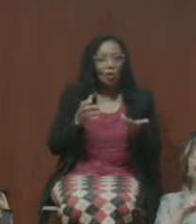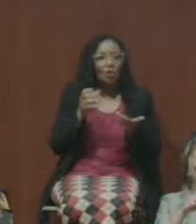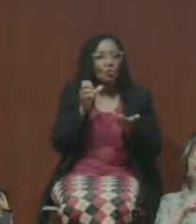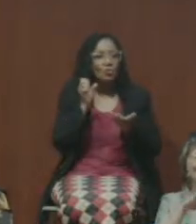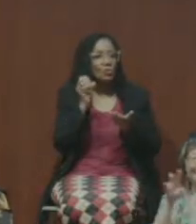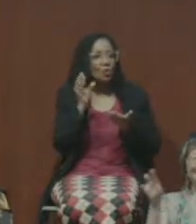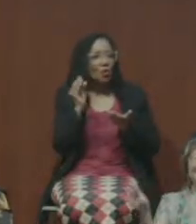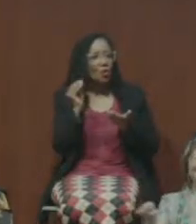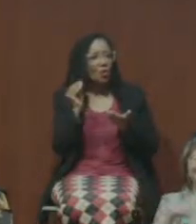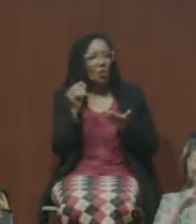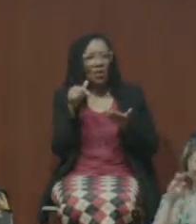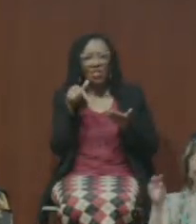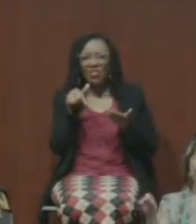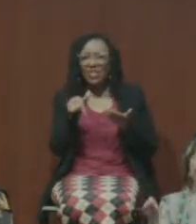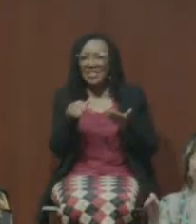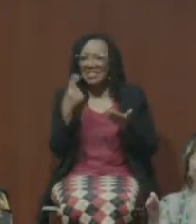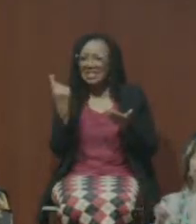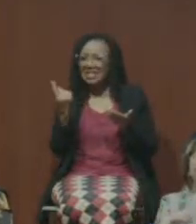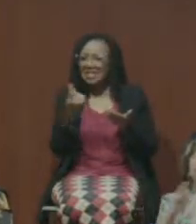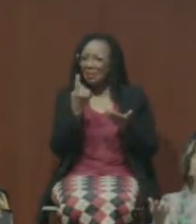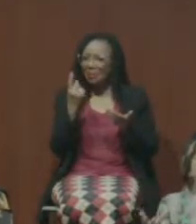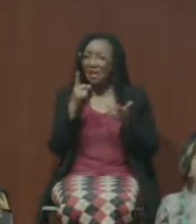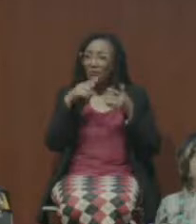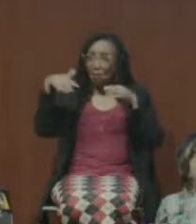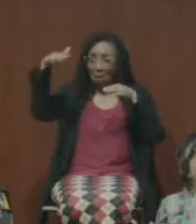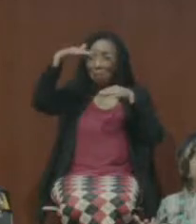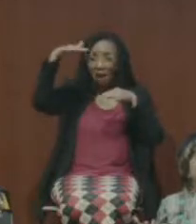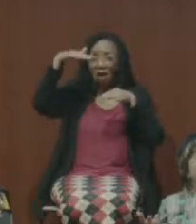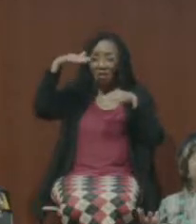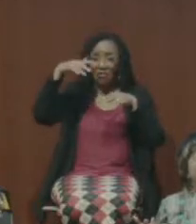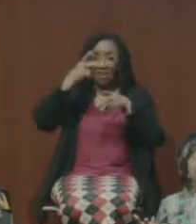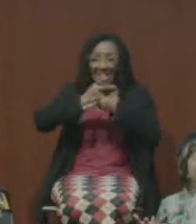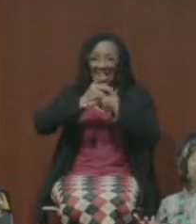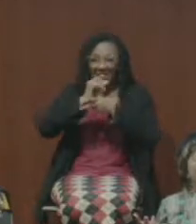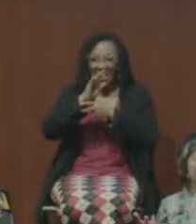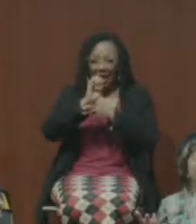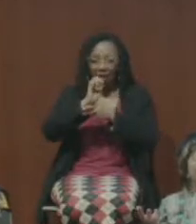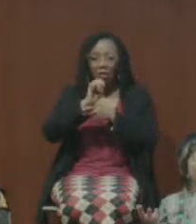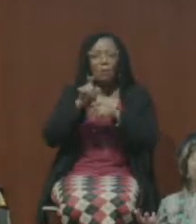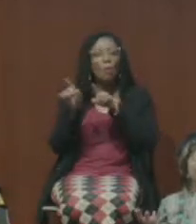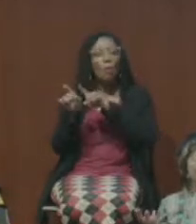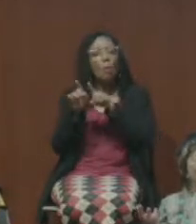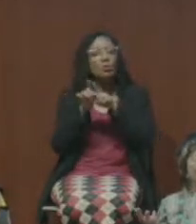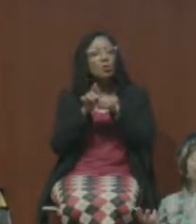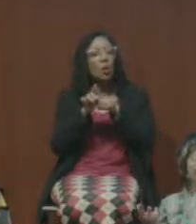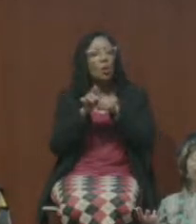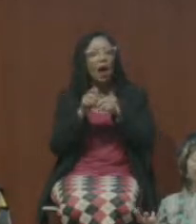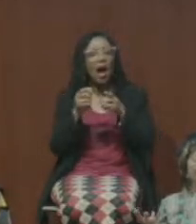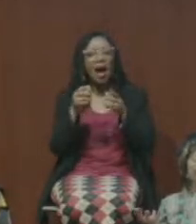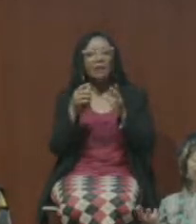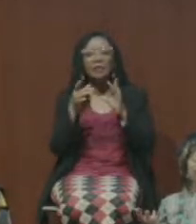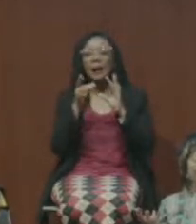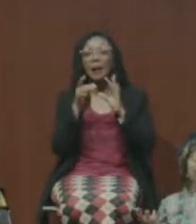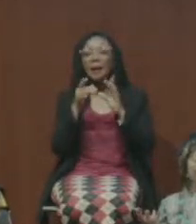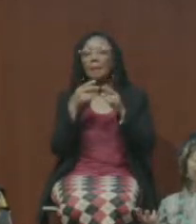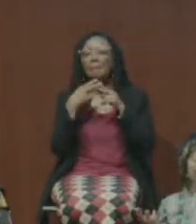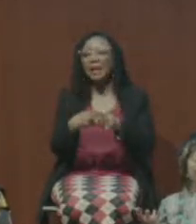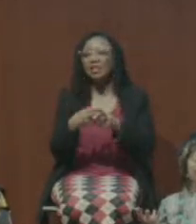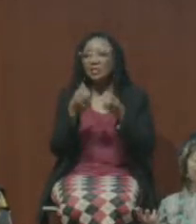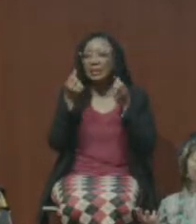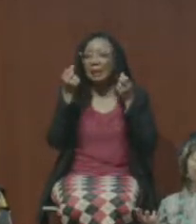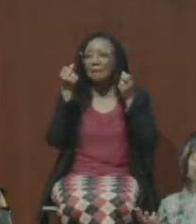So these are some examples of care from above. I also feel like I have to mention the many attacks